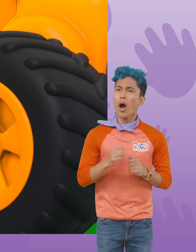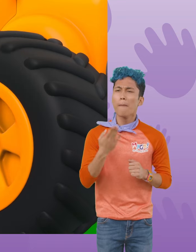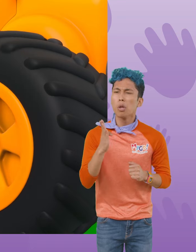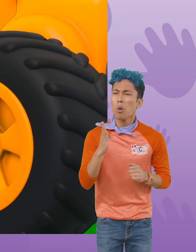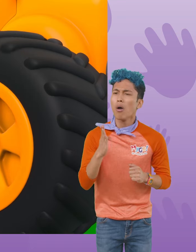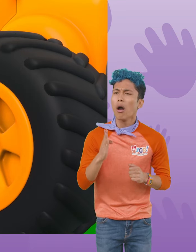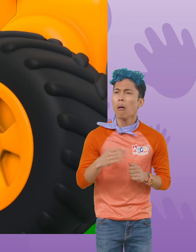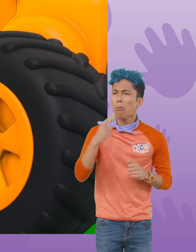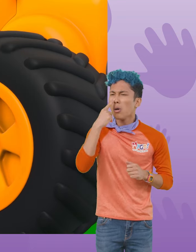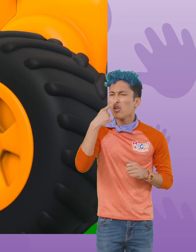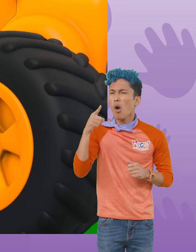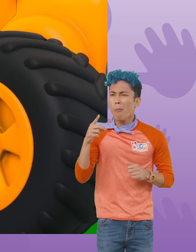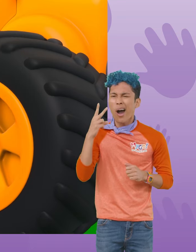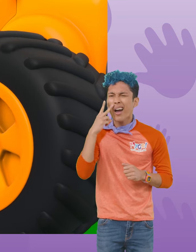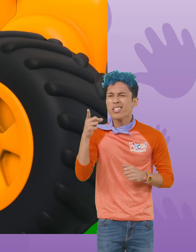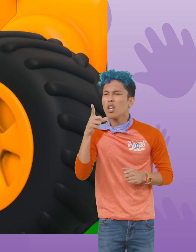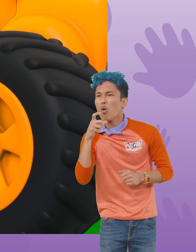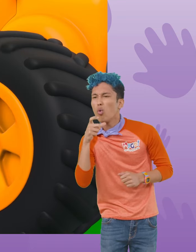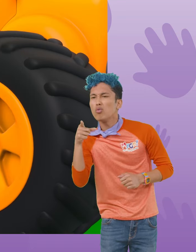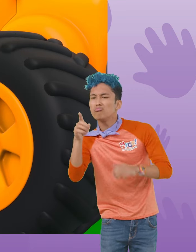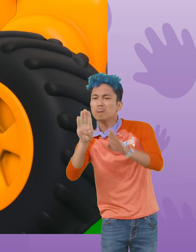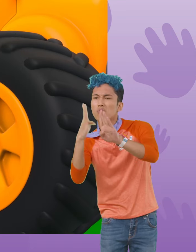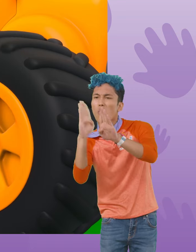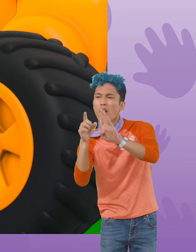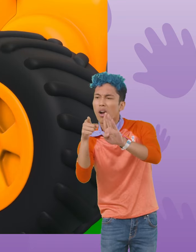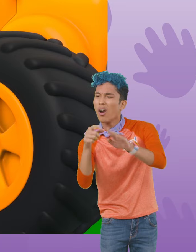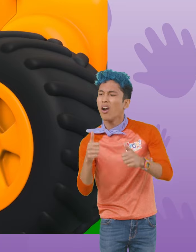Blue, could you see who's at the door, please?